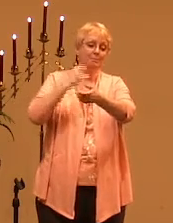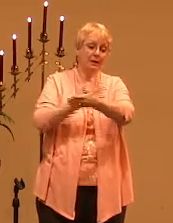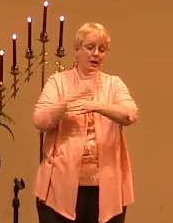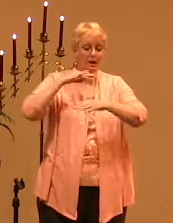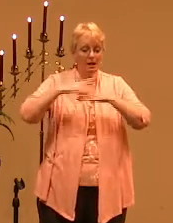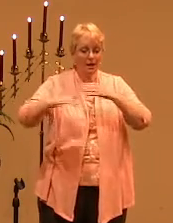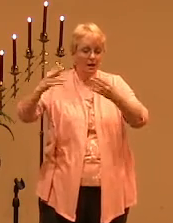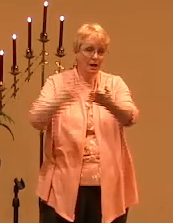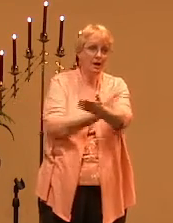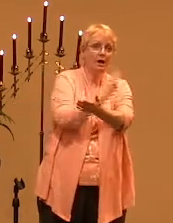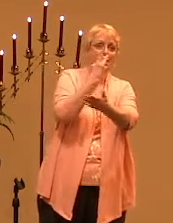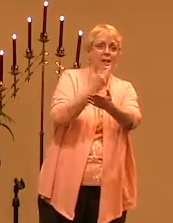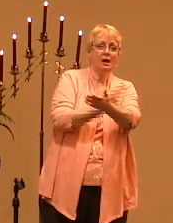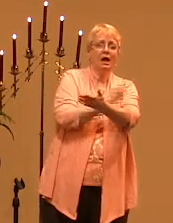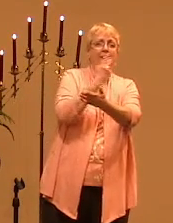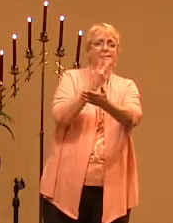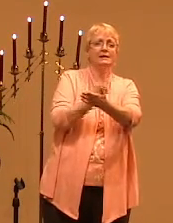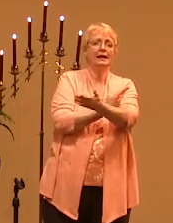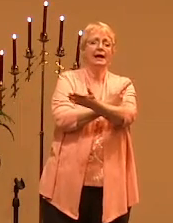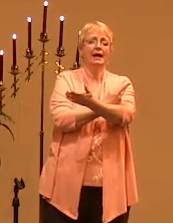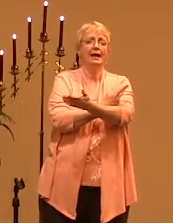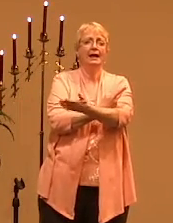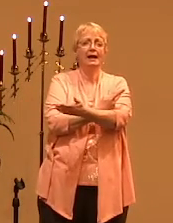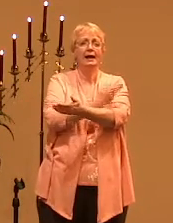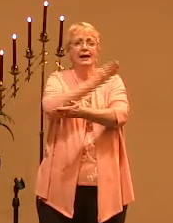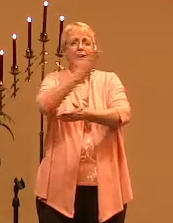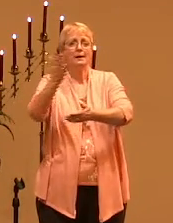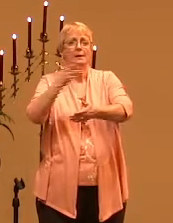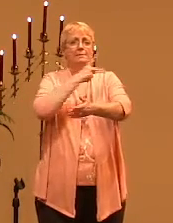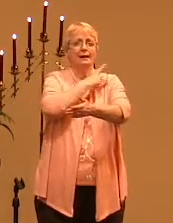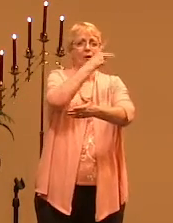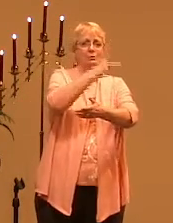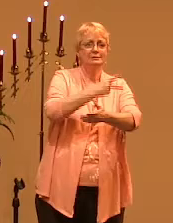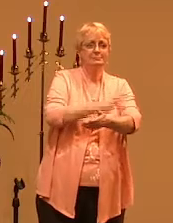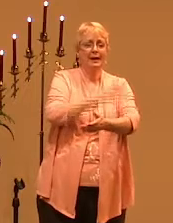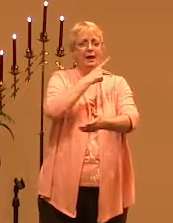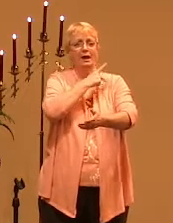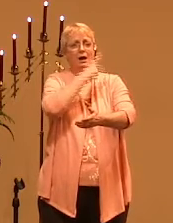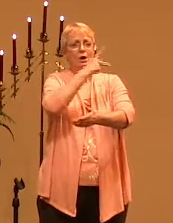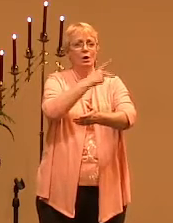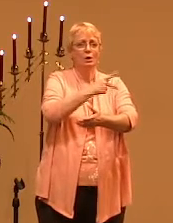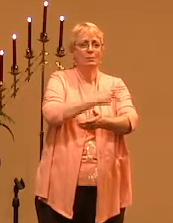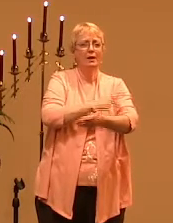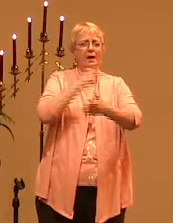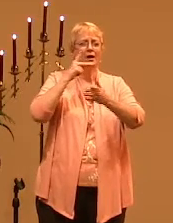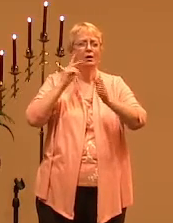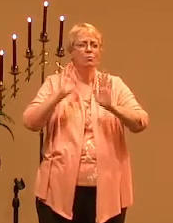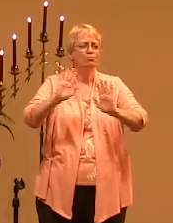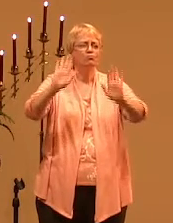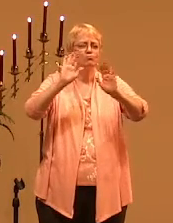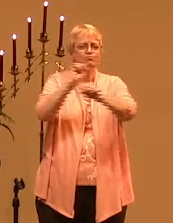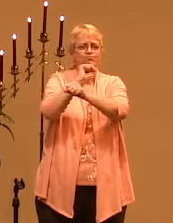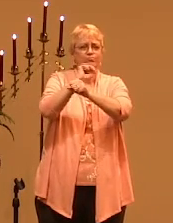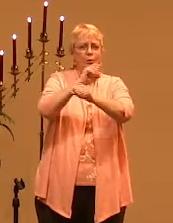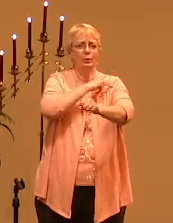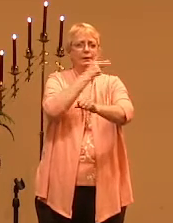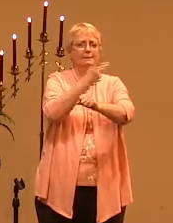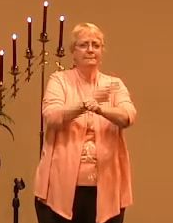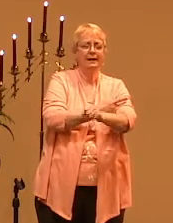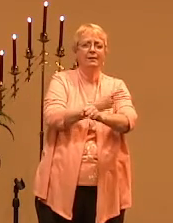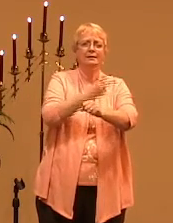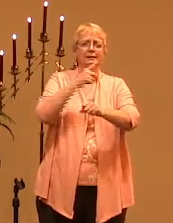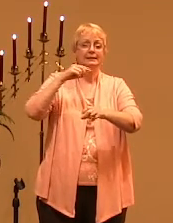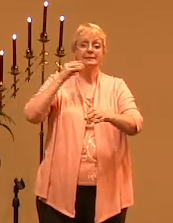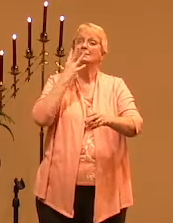the blood of the Lamb. There is power, power,